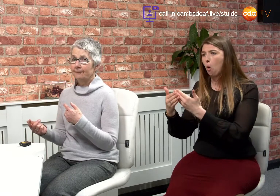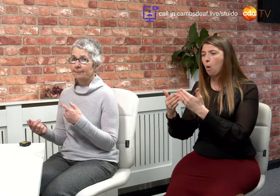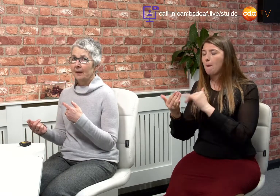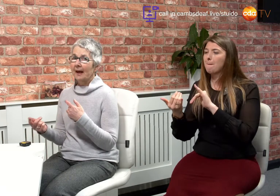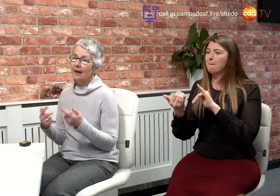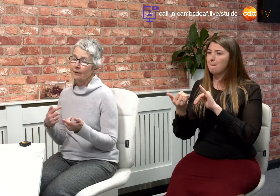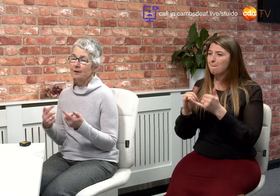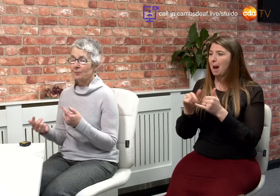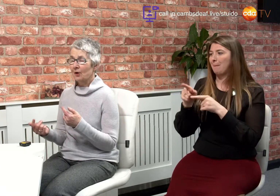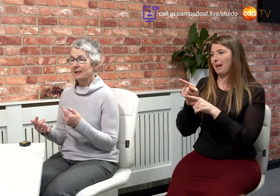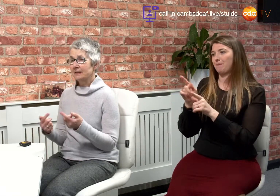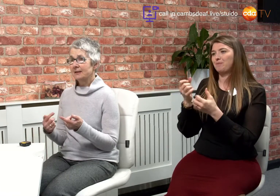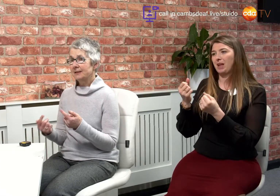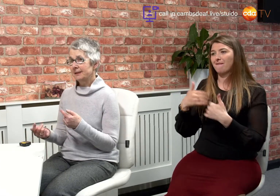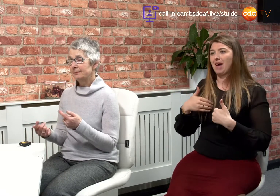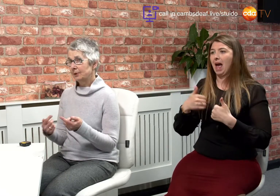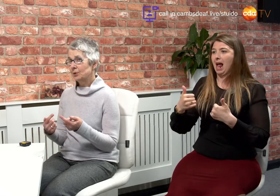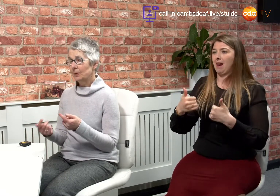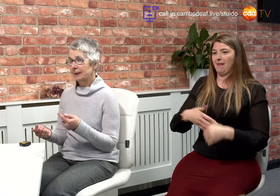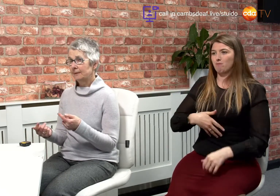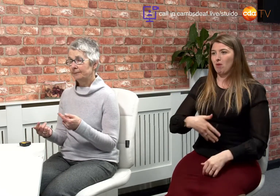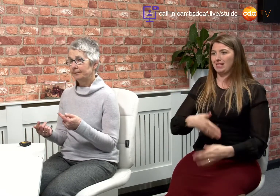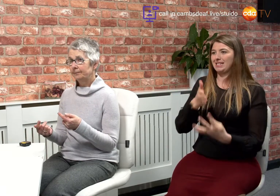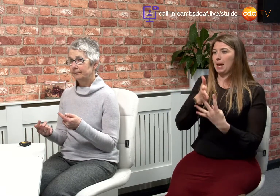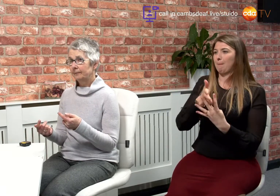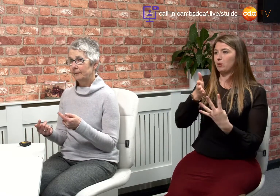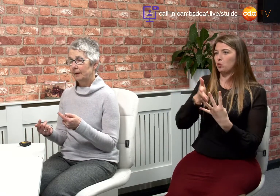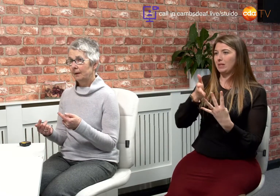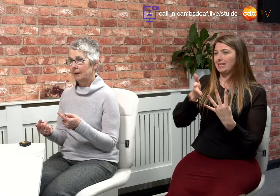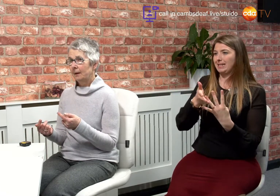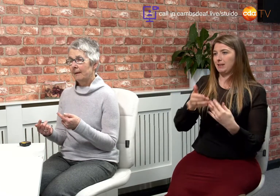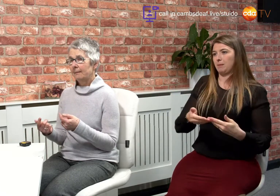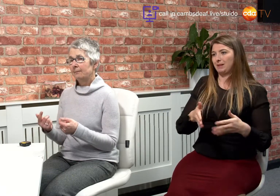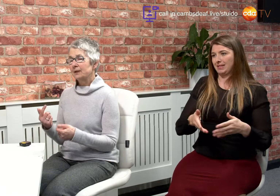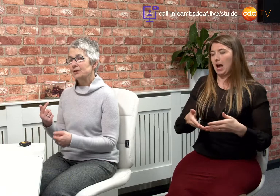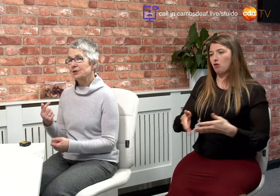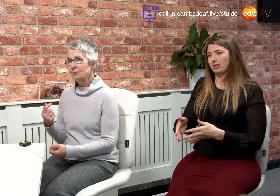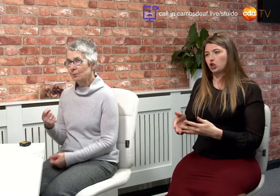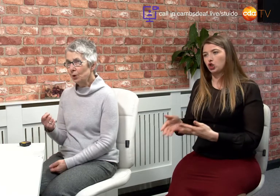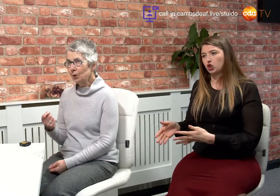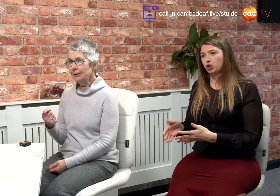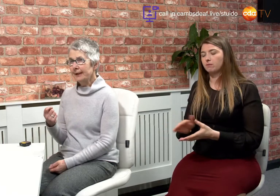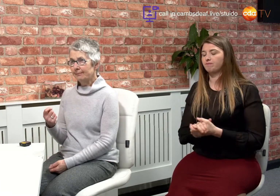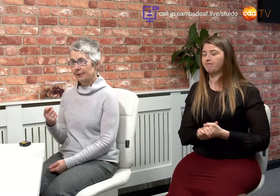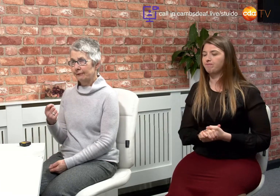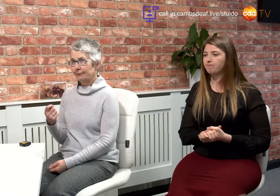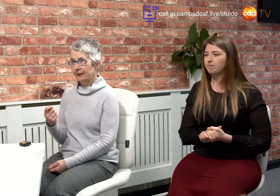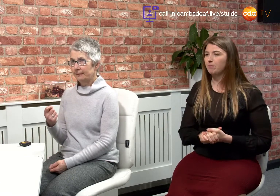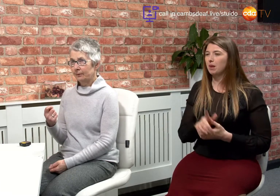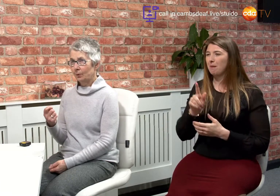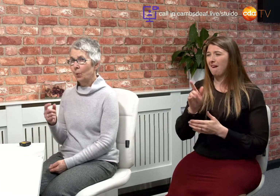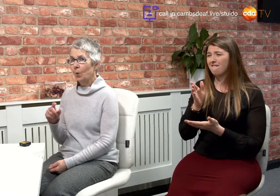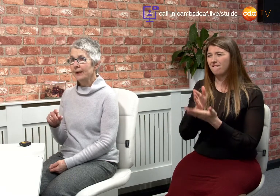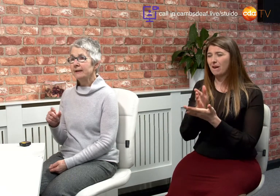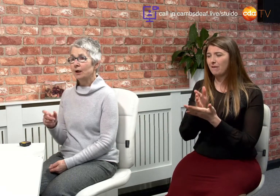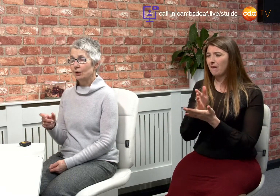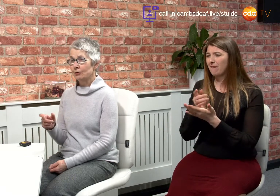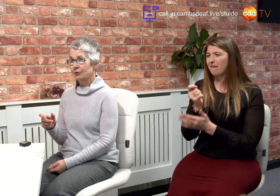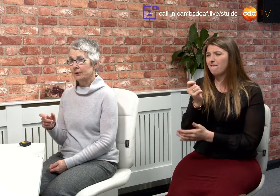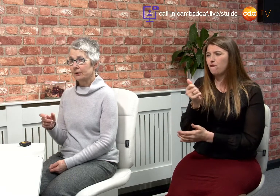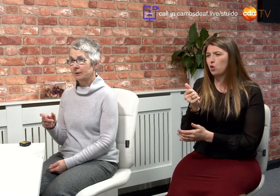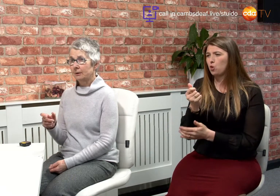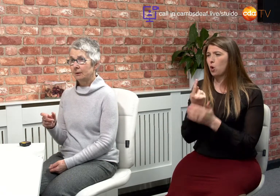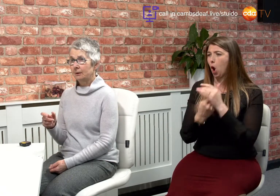have healthy pregnancies in between. But a small number of people, 1